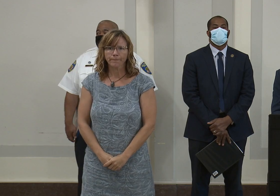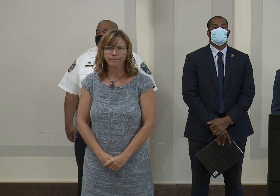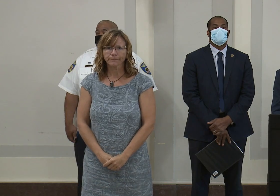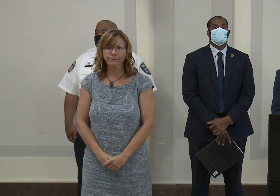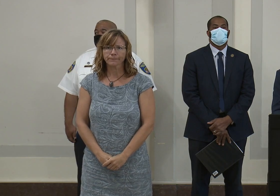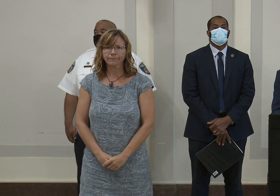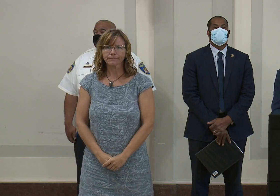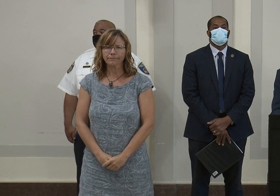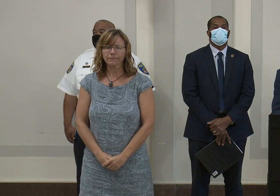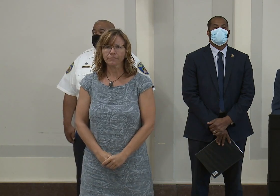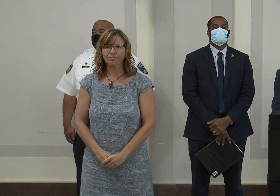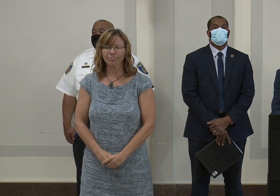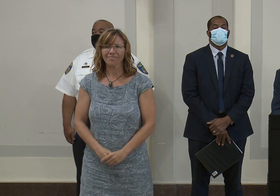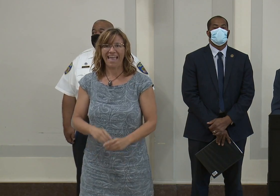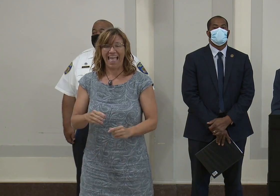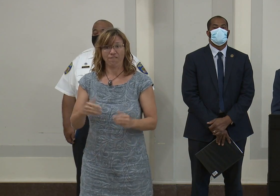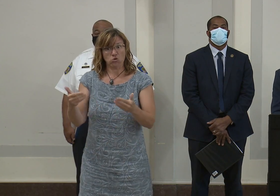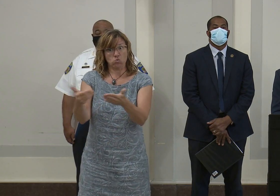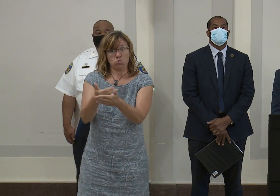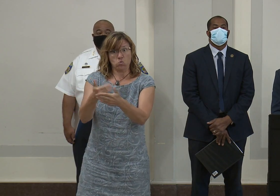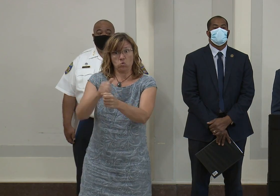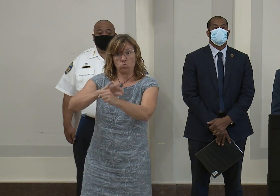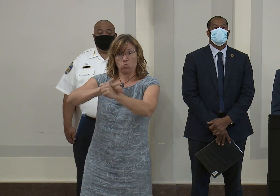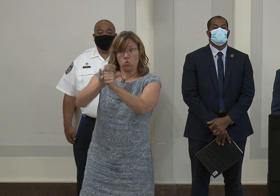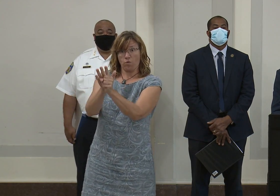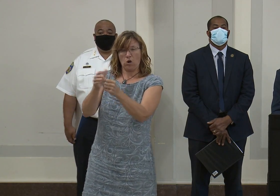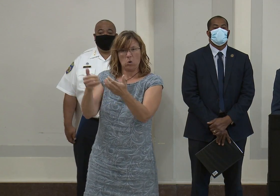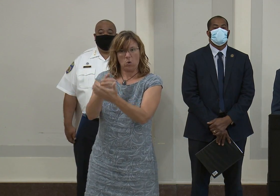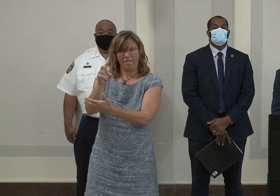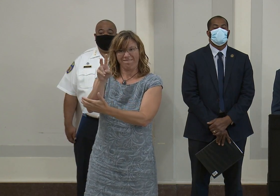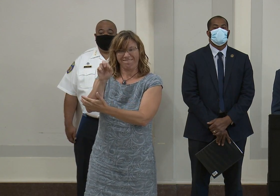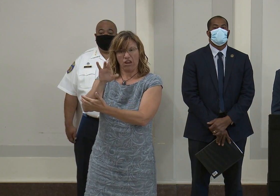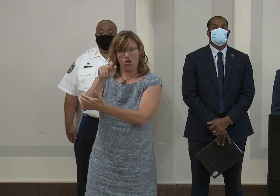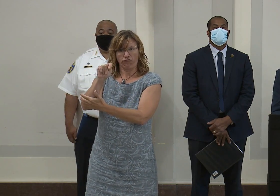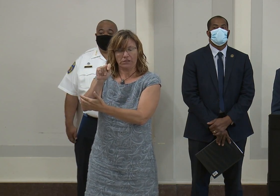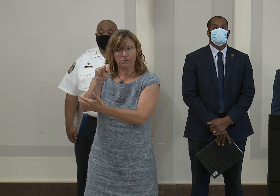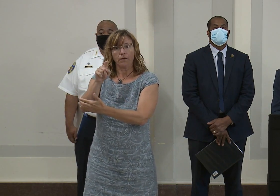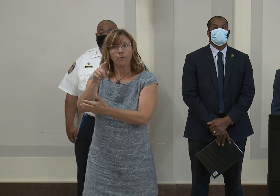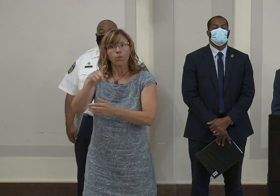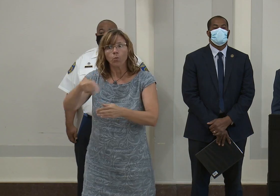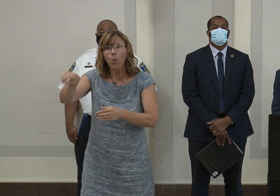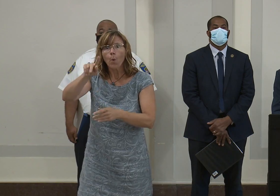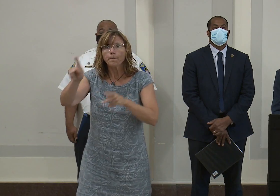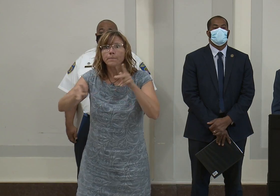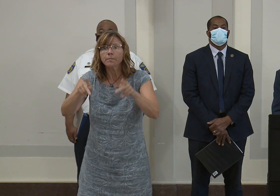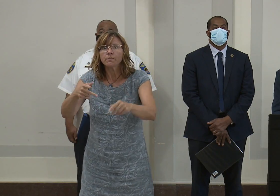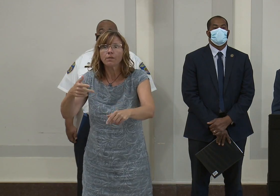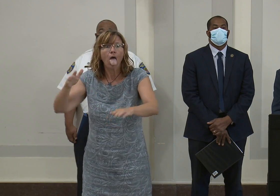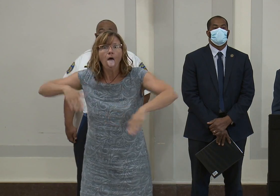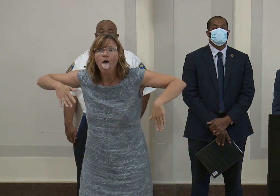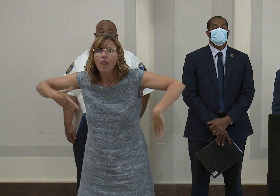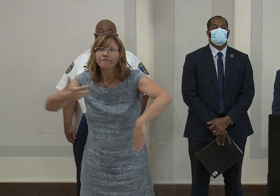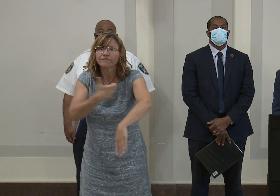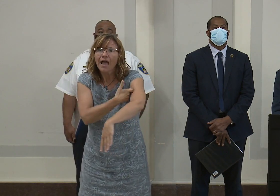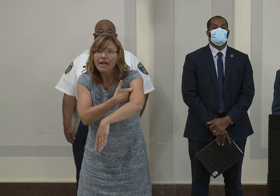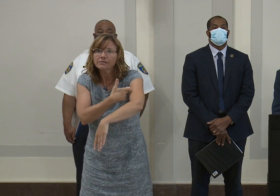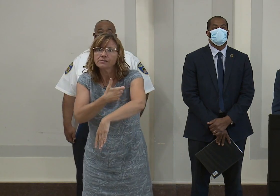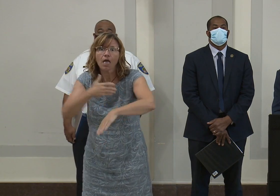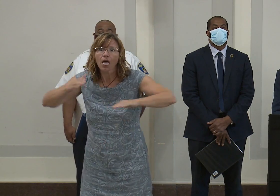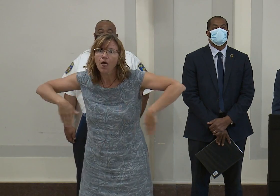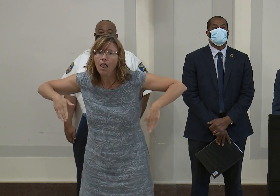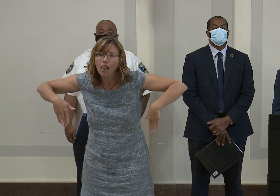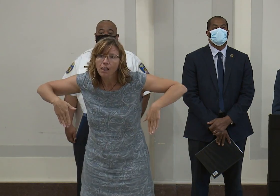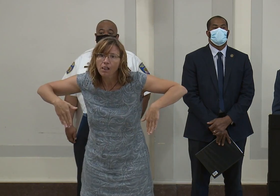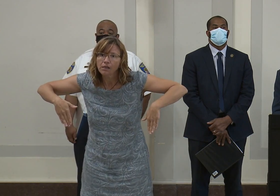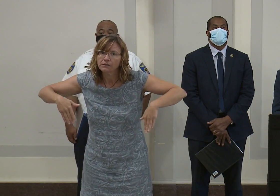are unvaccinated individuals. We've said this consistently. We're not out of the woods yet. People are still dying. We have to